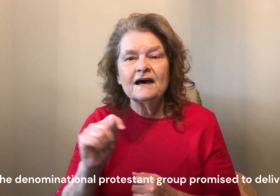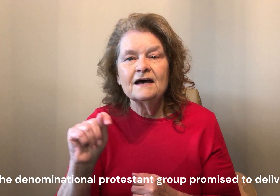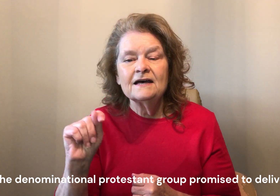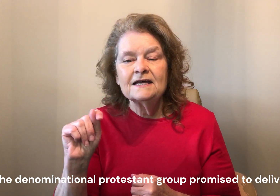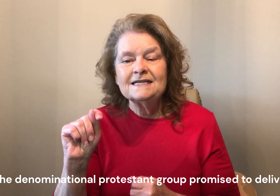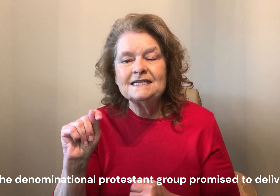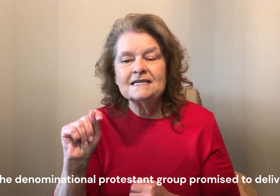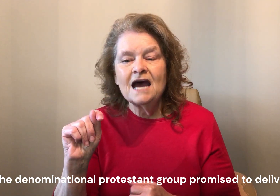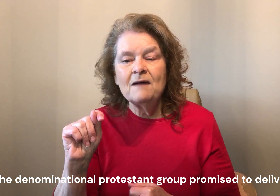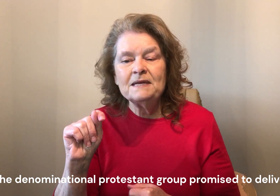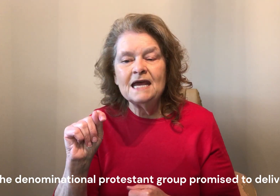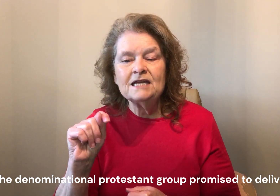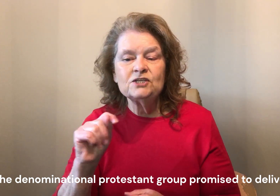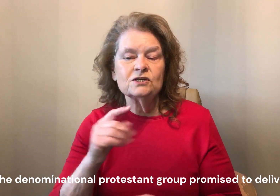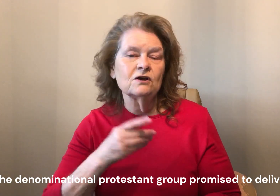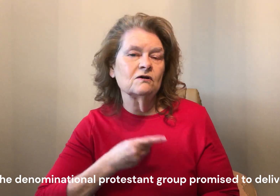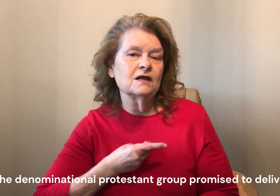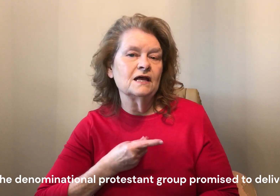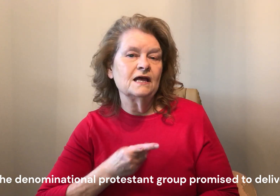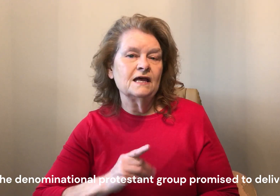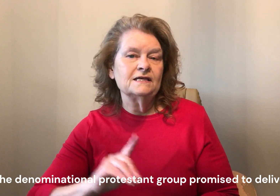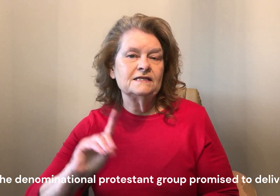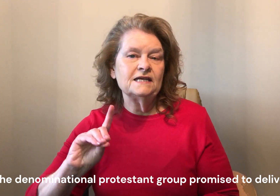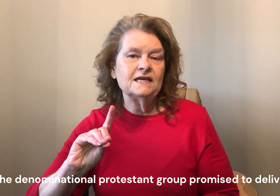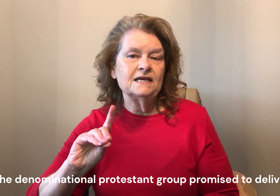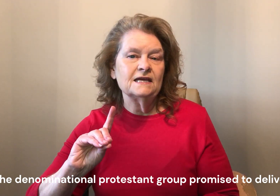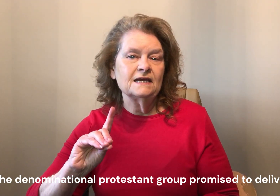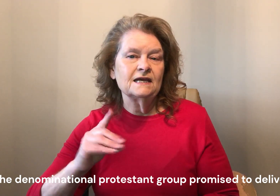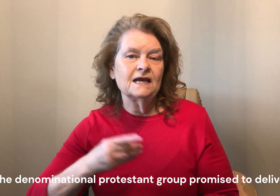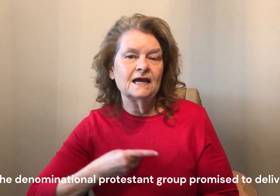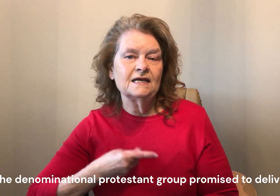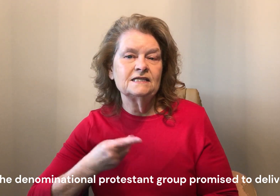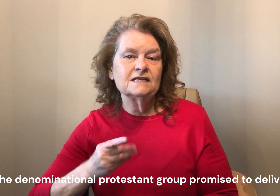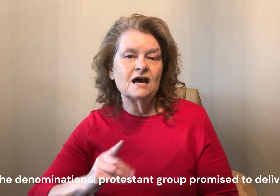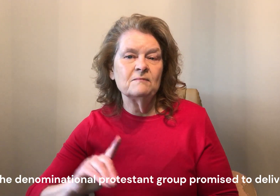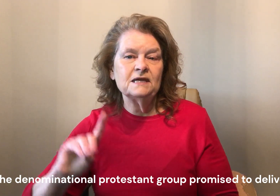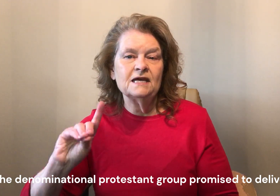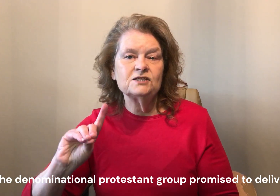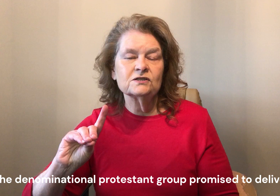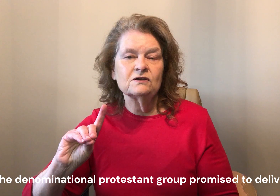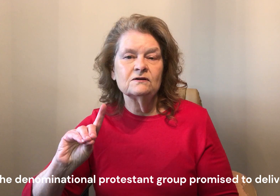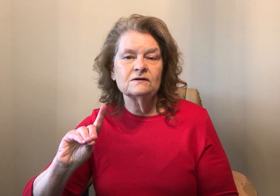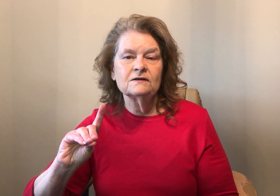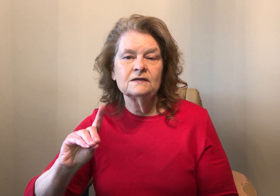The denominational, D, denominational,